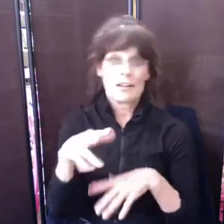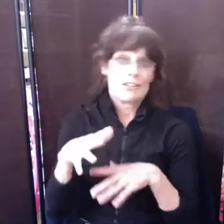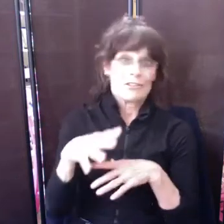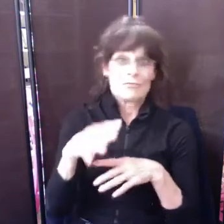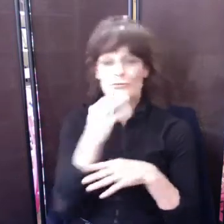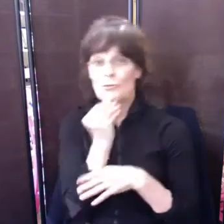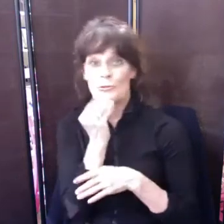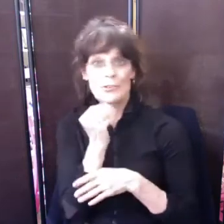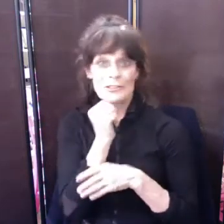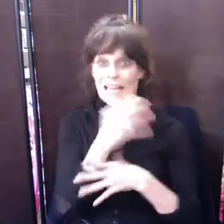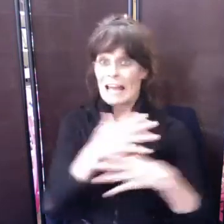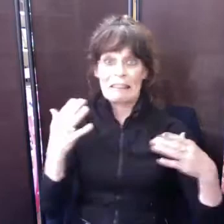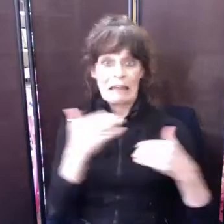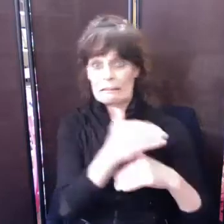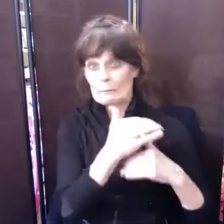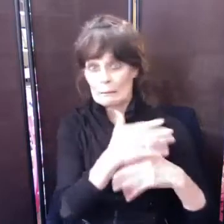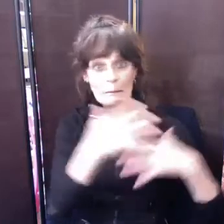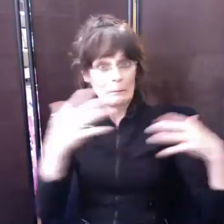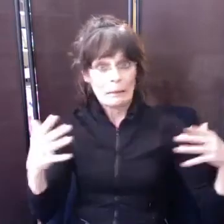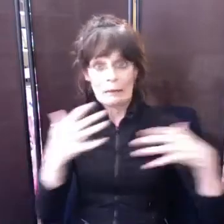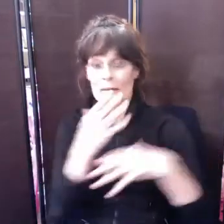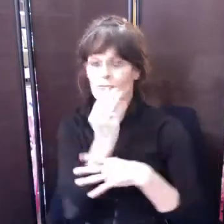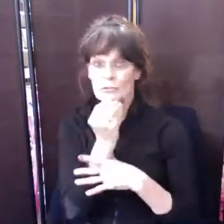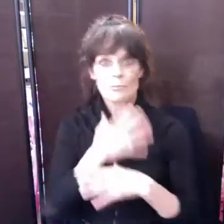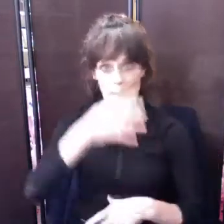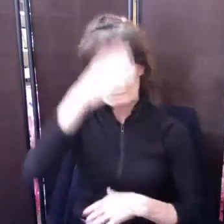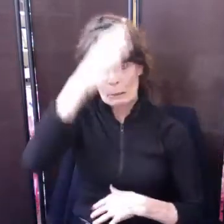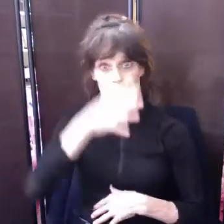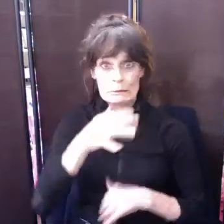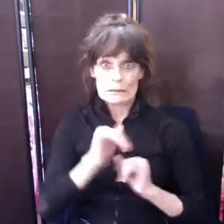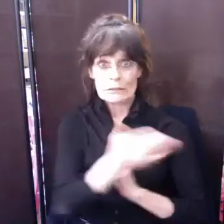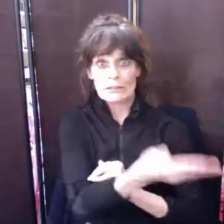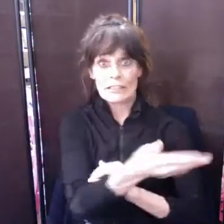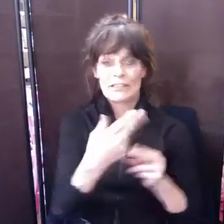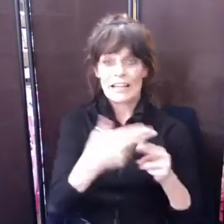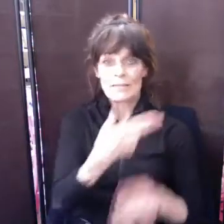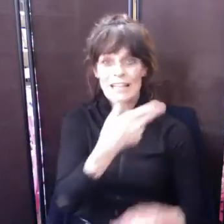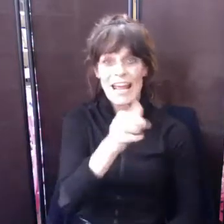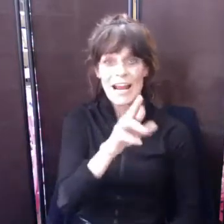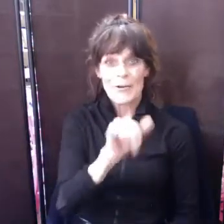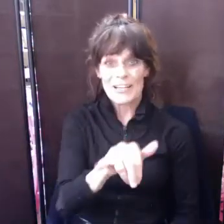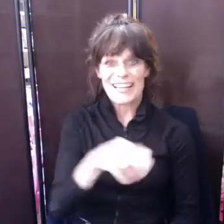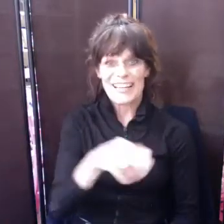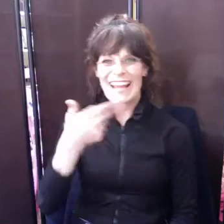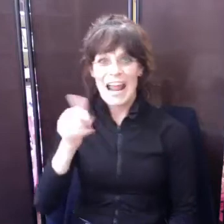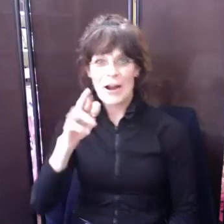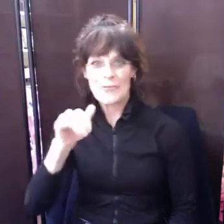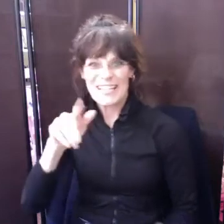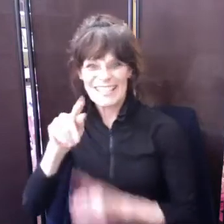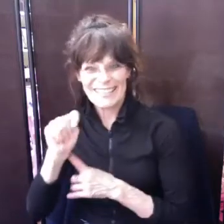Jews in Idaho to this day. My parents, whose names were Harry and Harriet, they were a set. My parents were from the